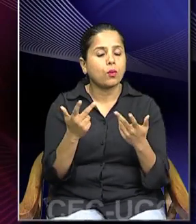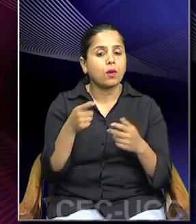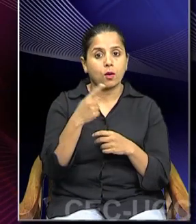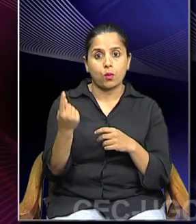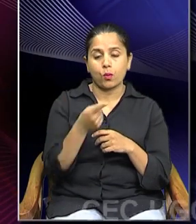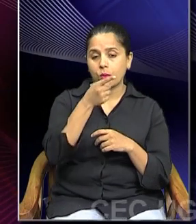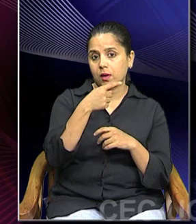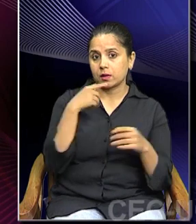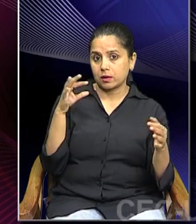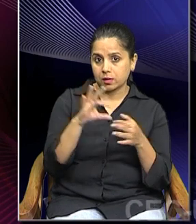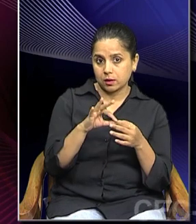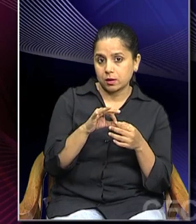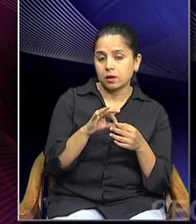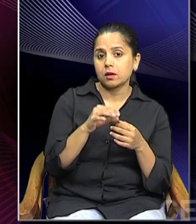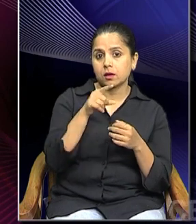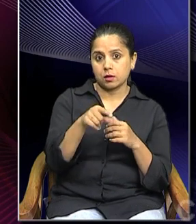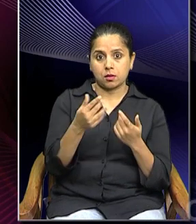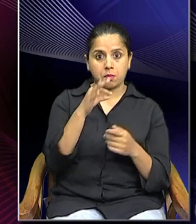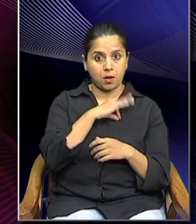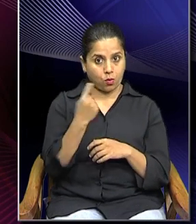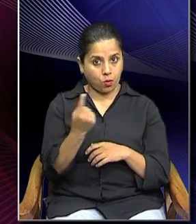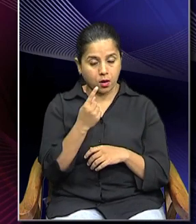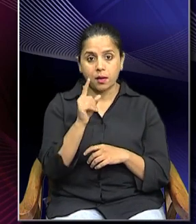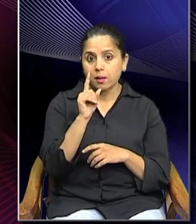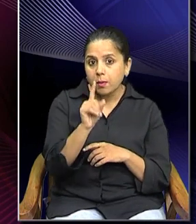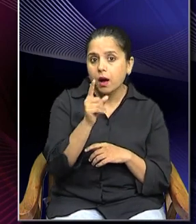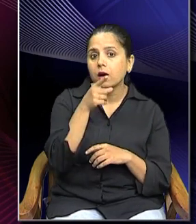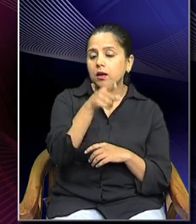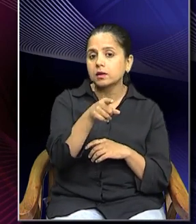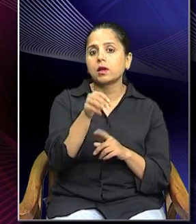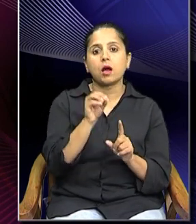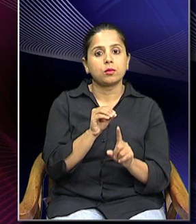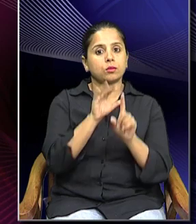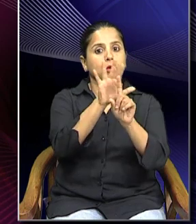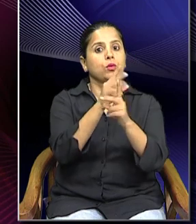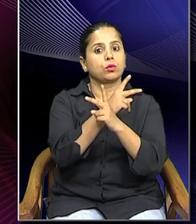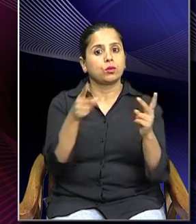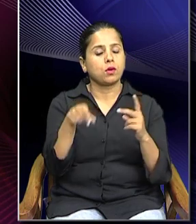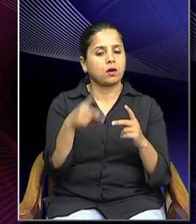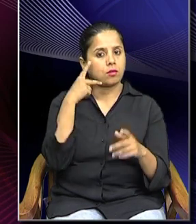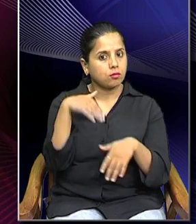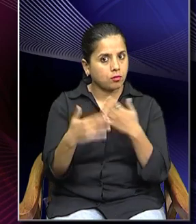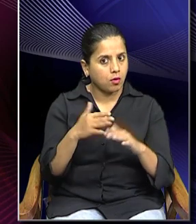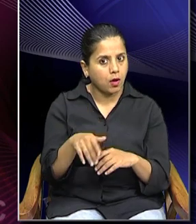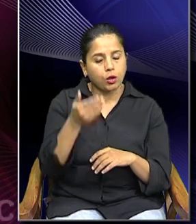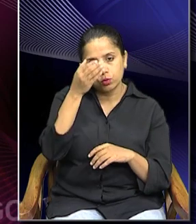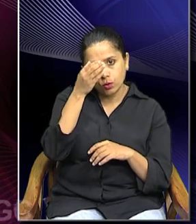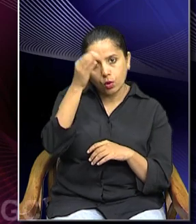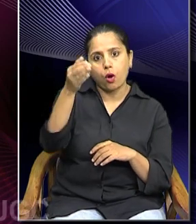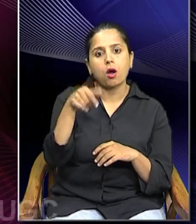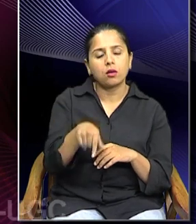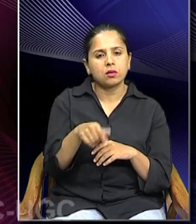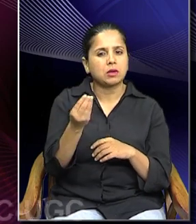a matter of rhetoric advantage, but this approach perpetuates a conceptual